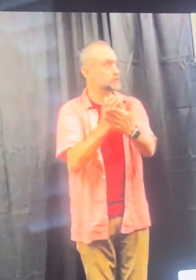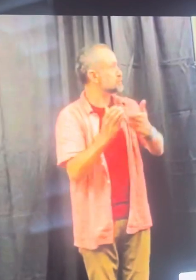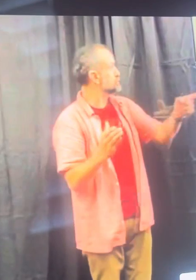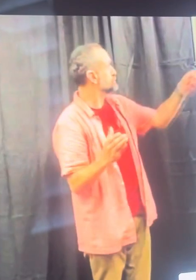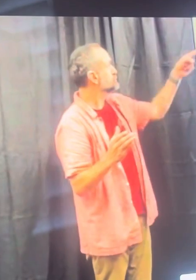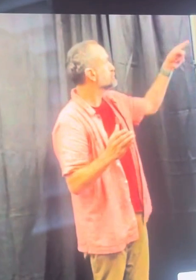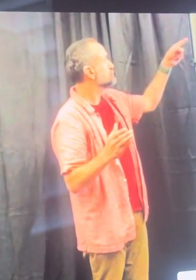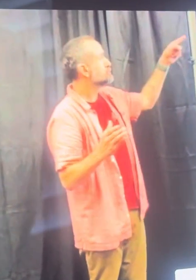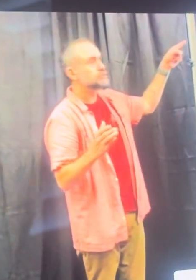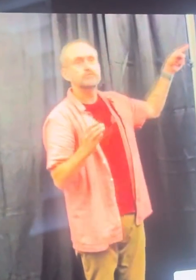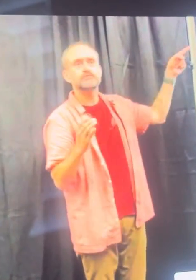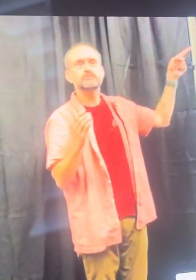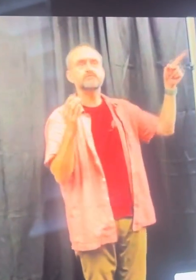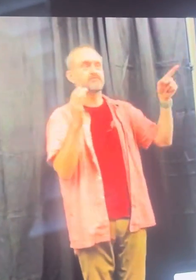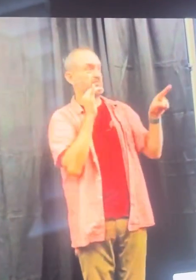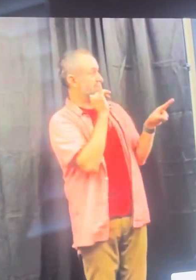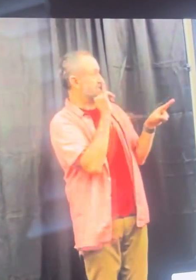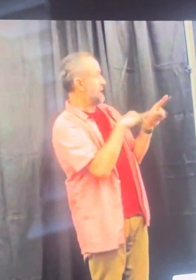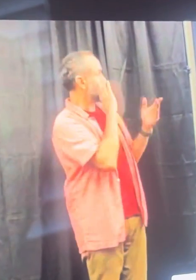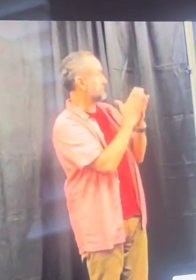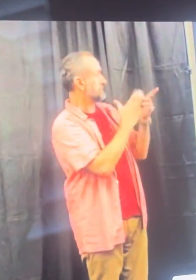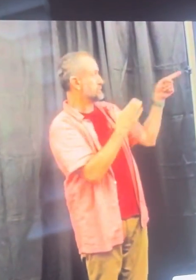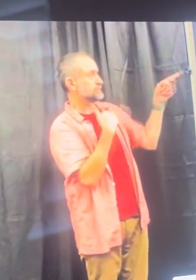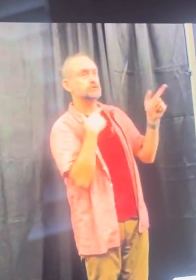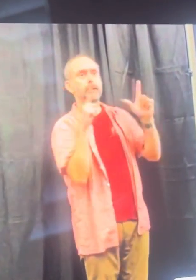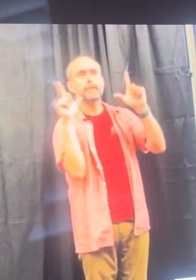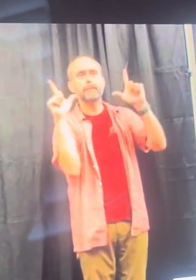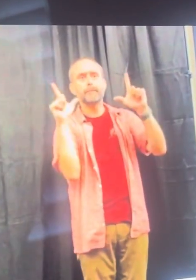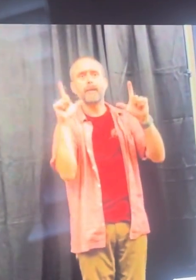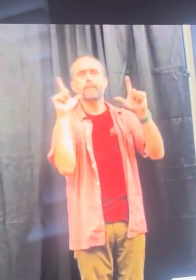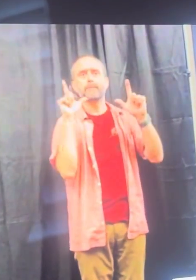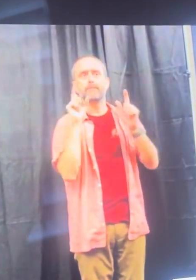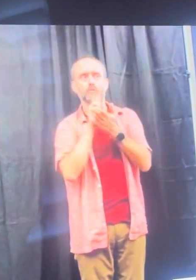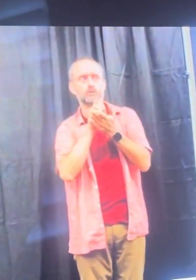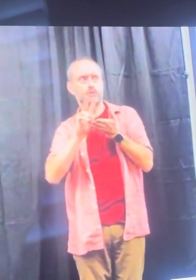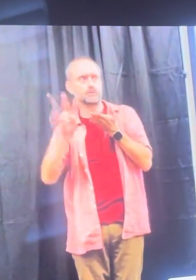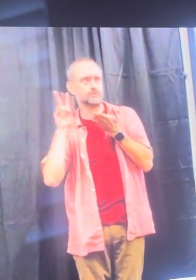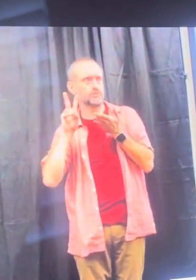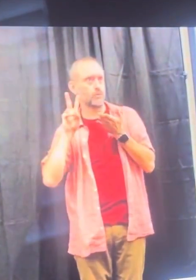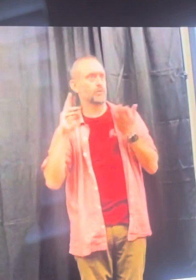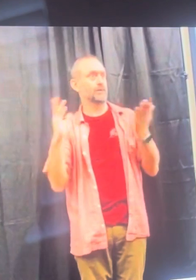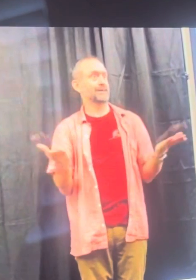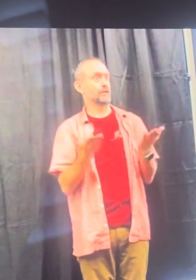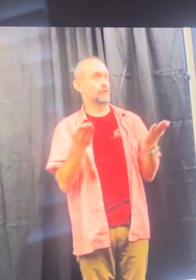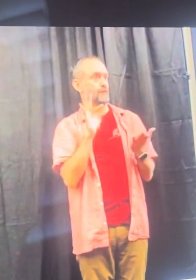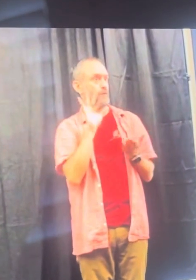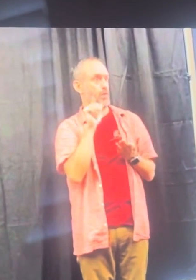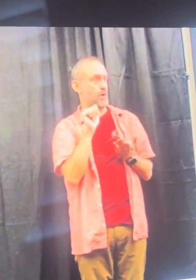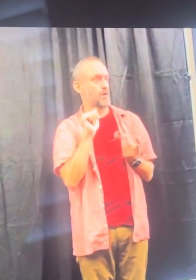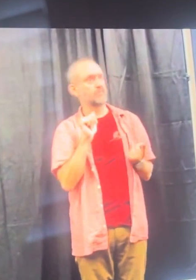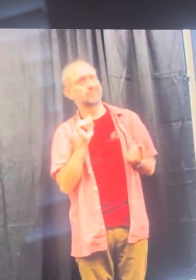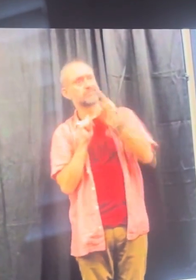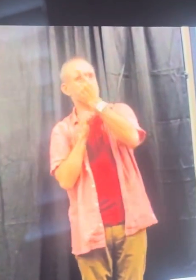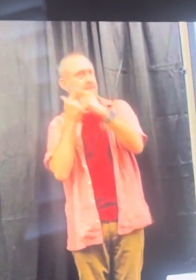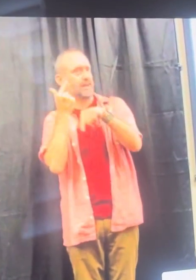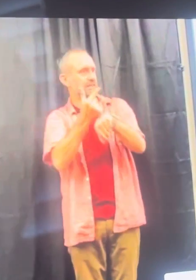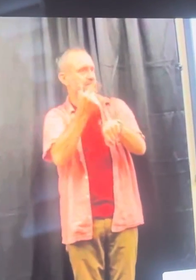Y'all see the picture? That picture up there? I took that picture 2 weeks ago here in